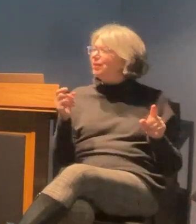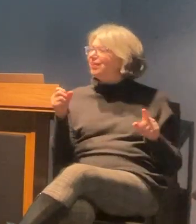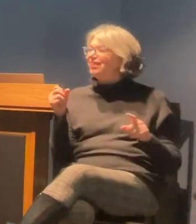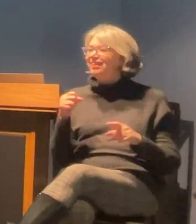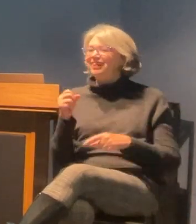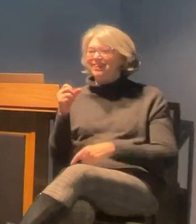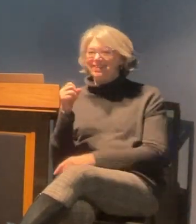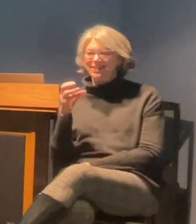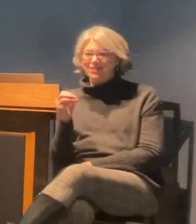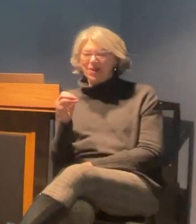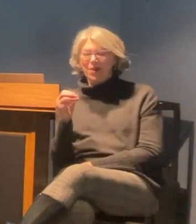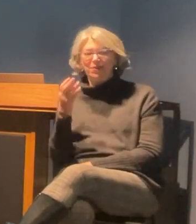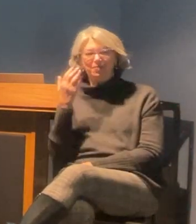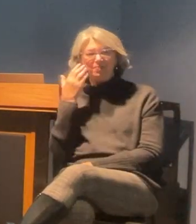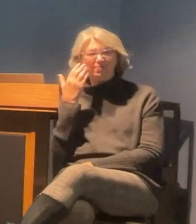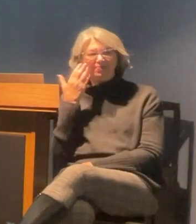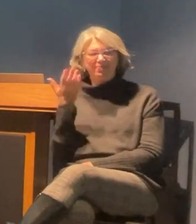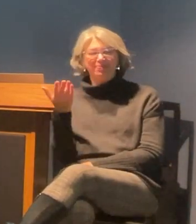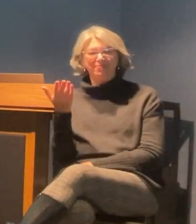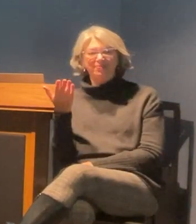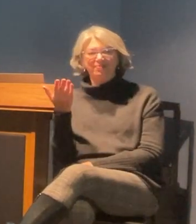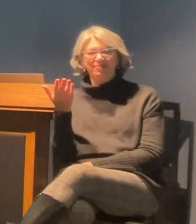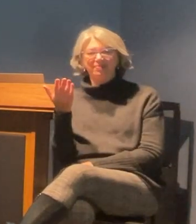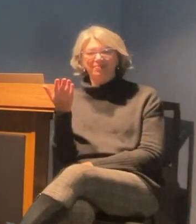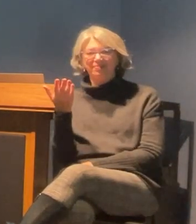Yeah, so you know what,